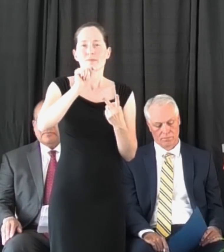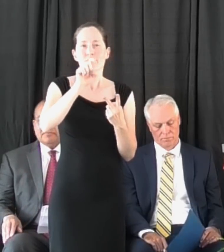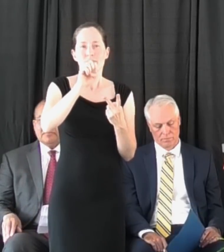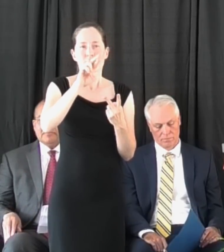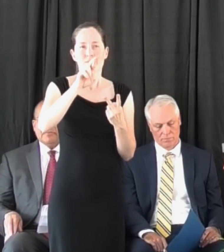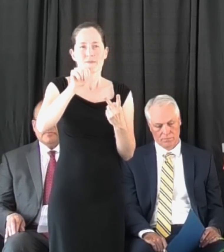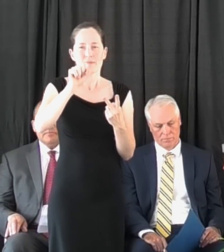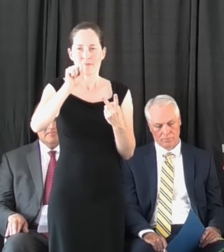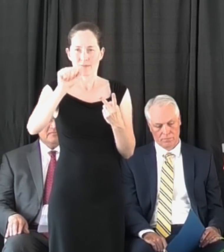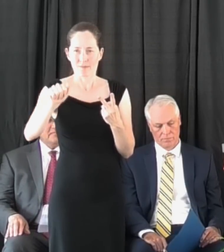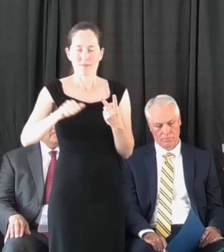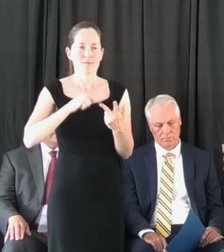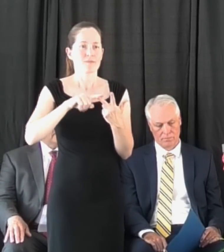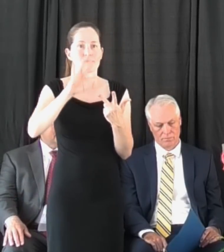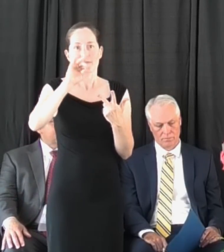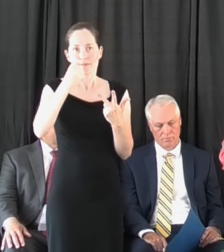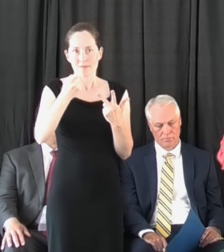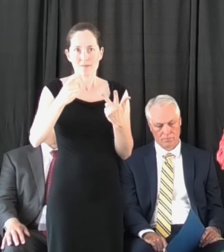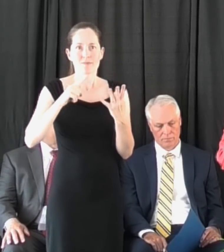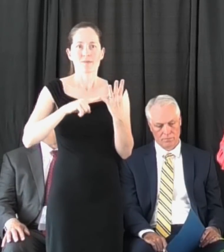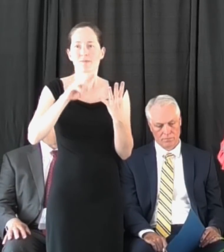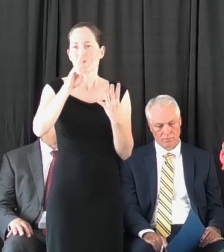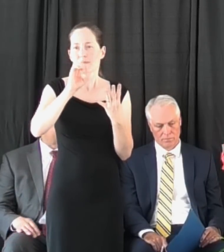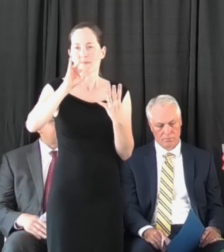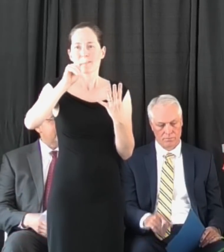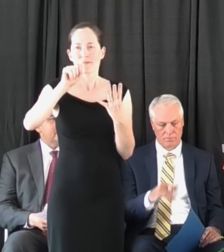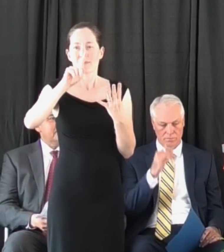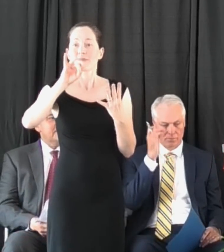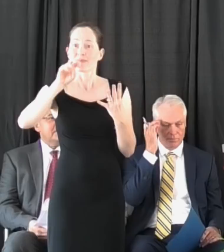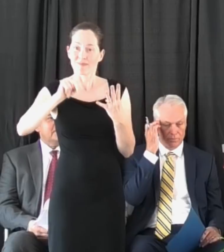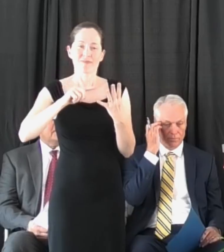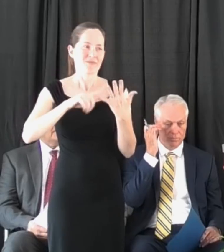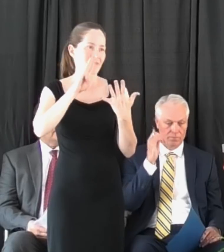Greg Fox, John Weinstein, and of course, Dr. Ball.